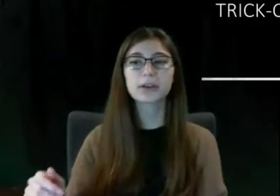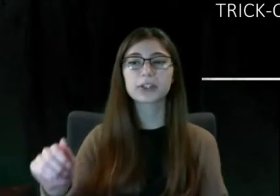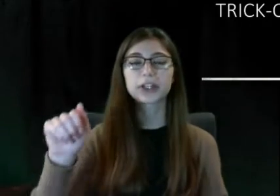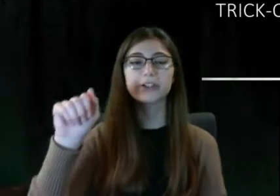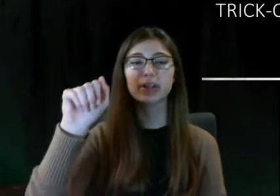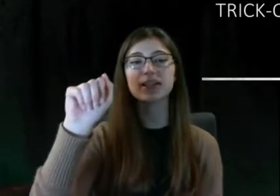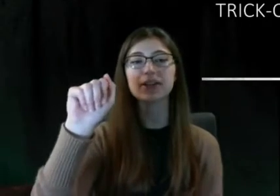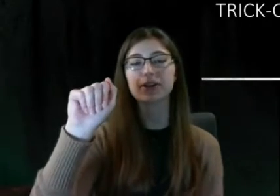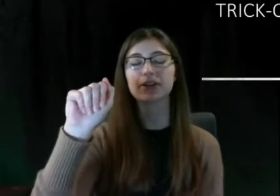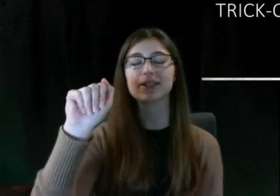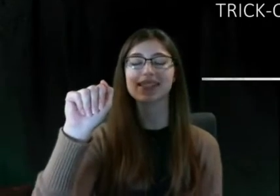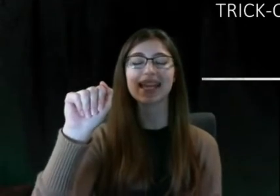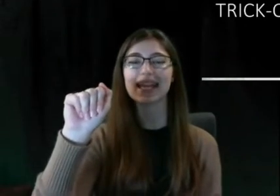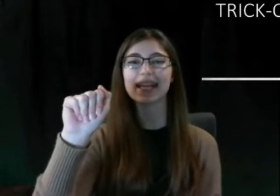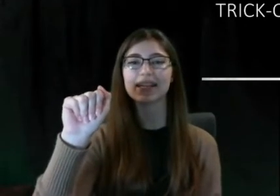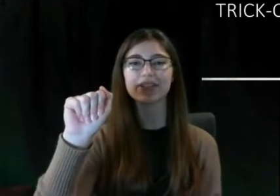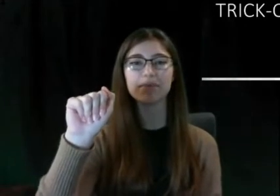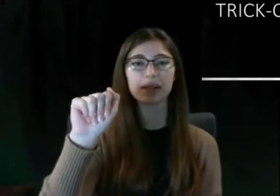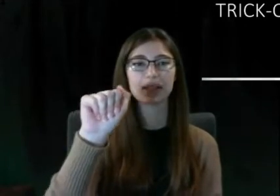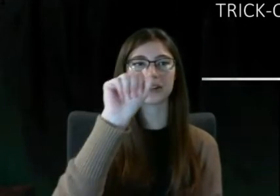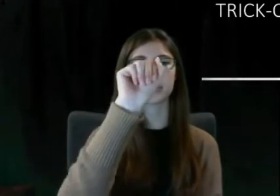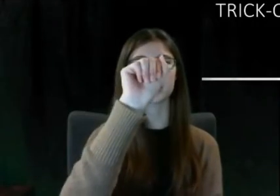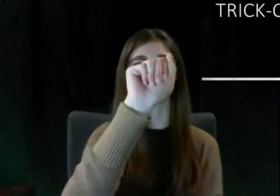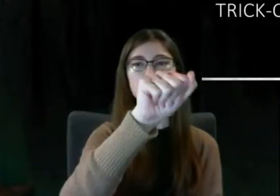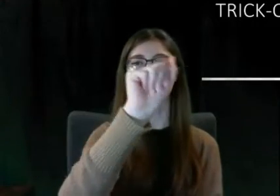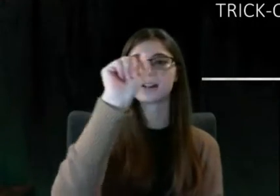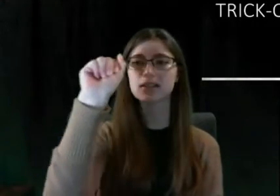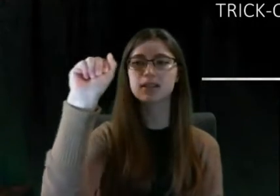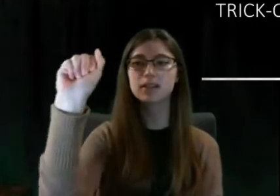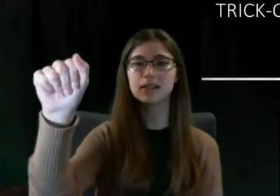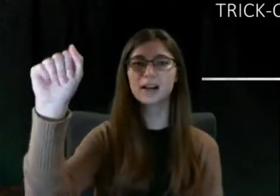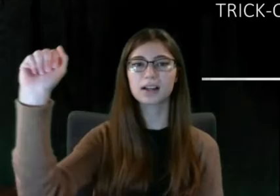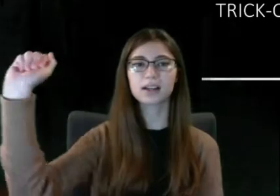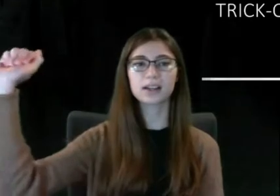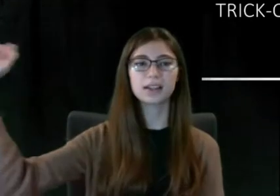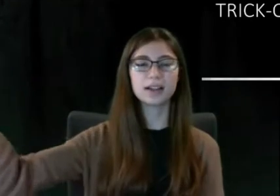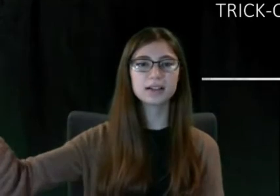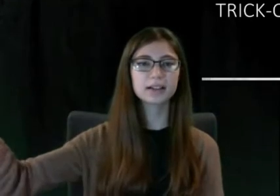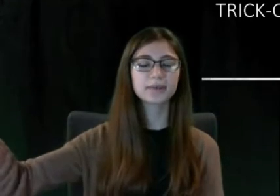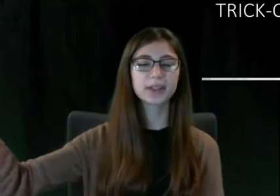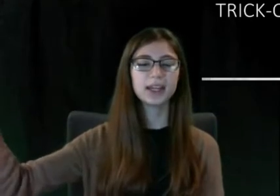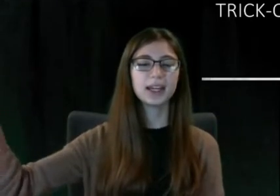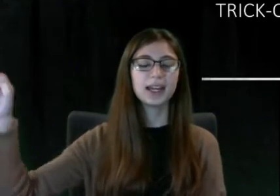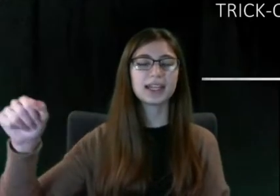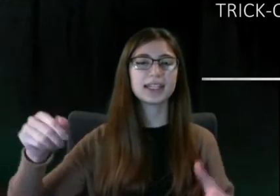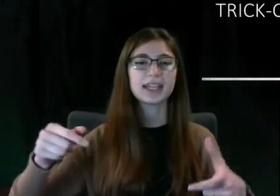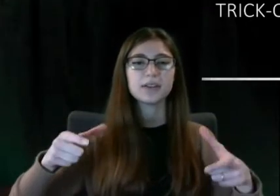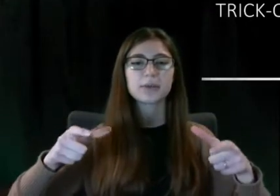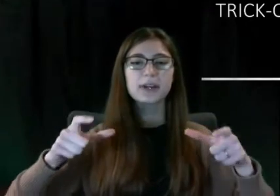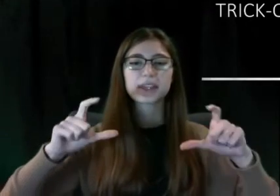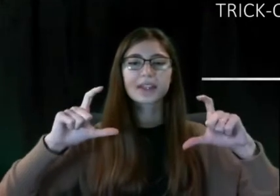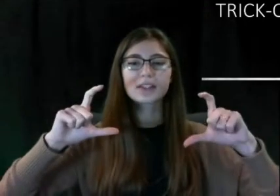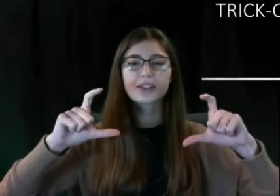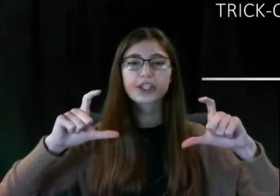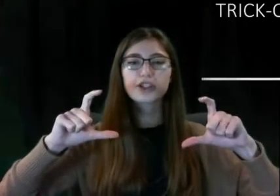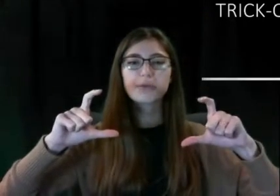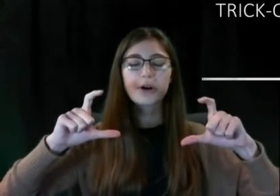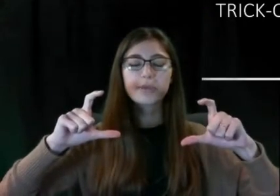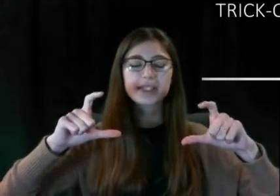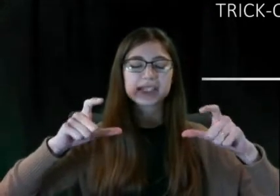trick or treat, you're going to use an A hand shape, and you're going to go knock, knock, knock. And then with 2 open C